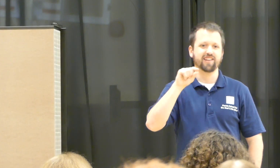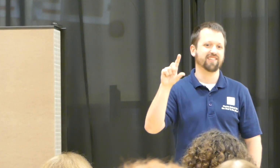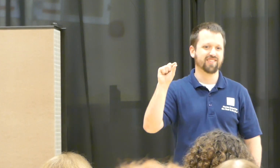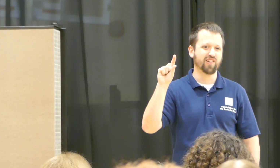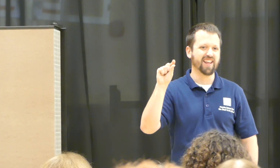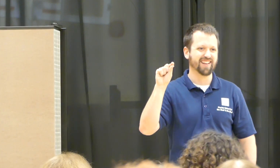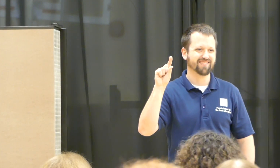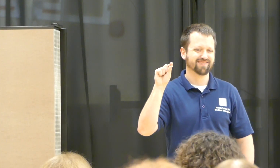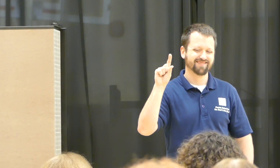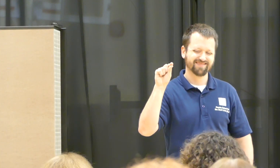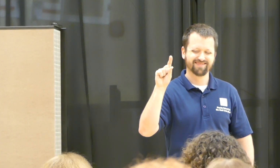20.